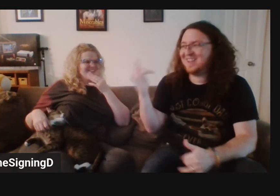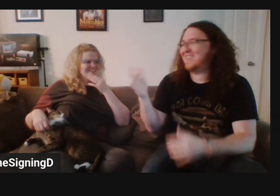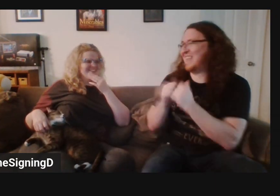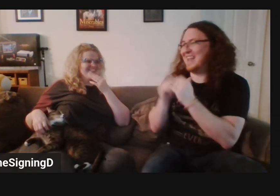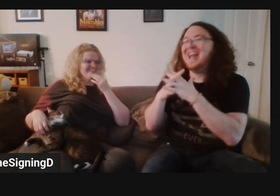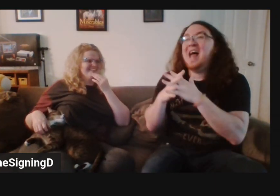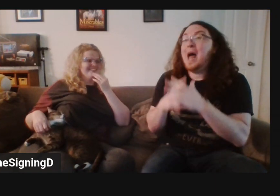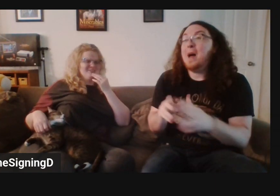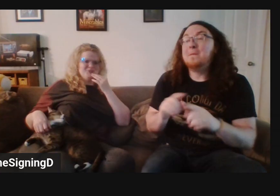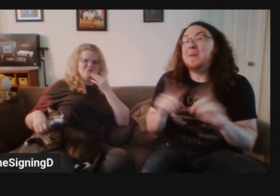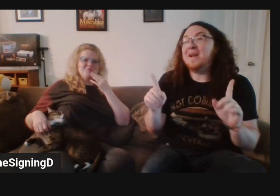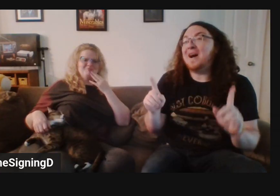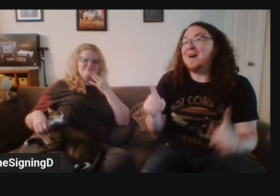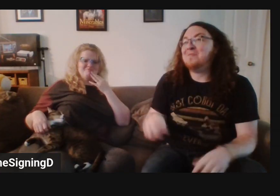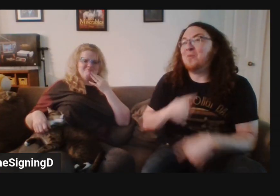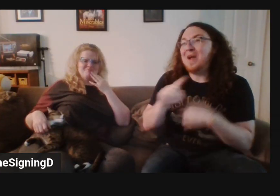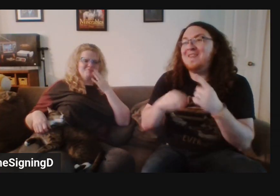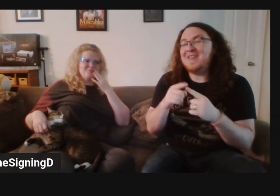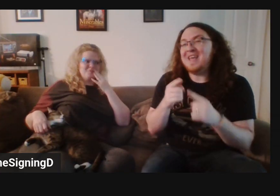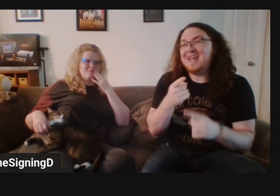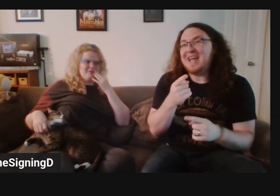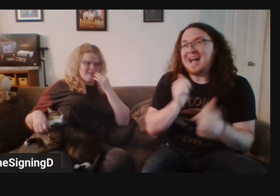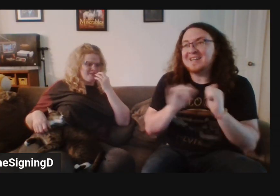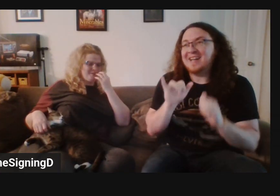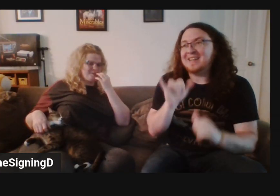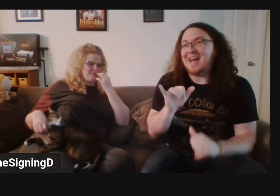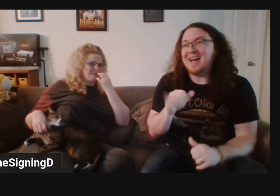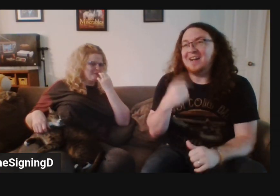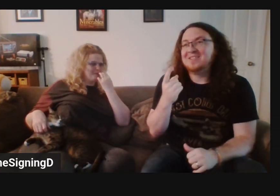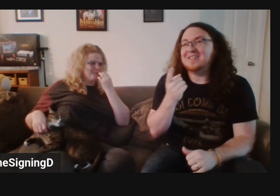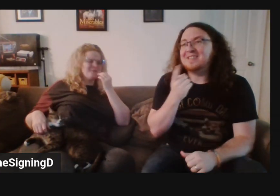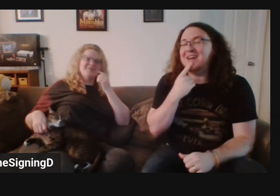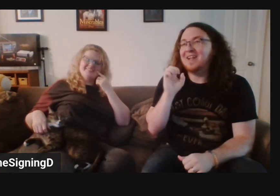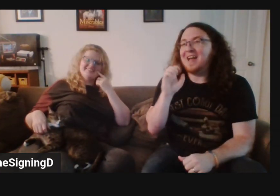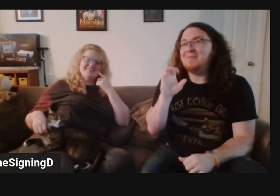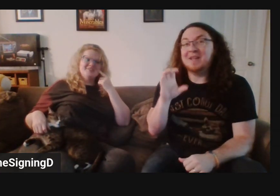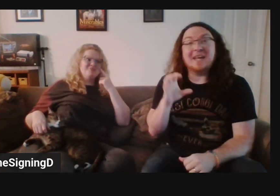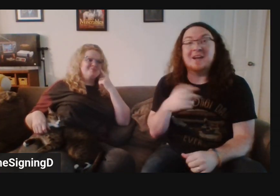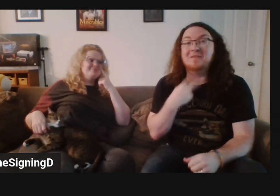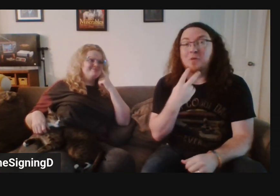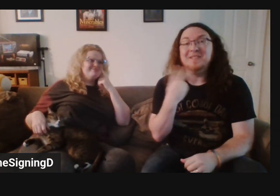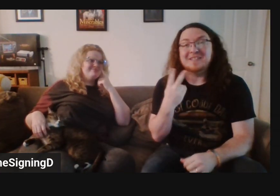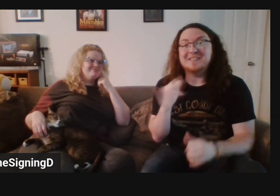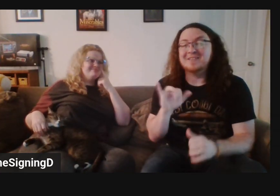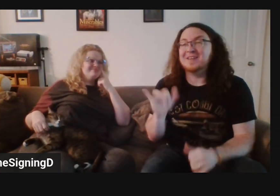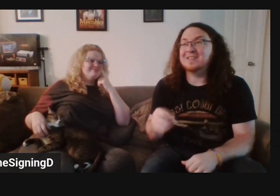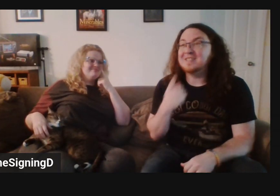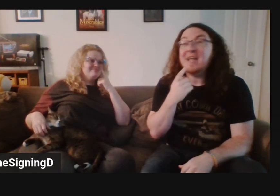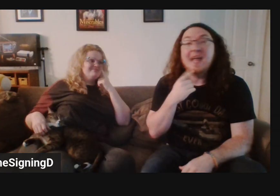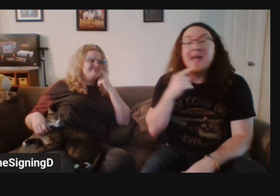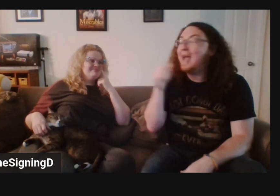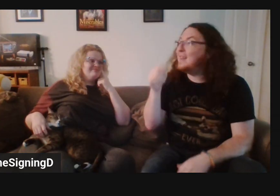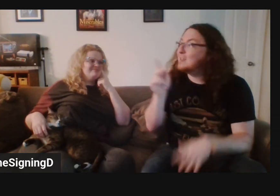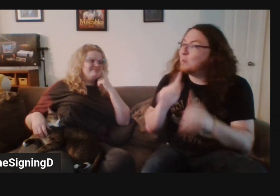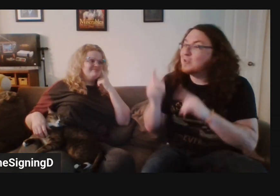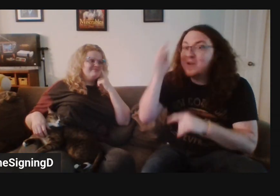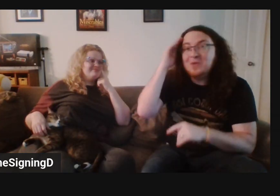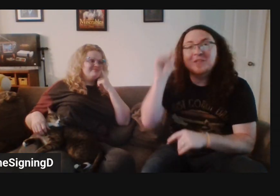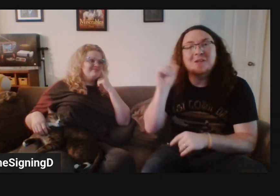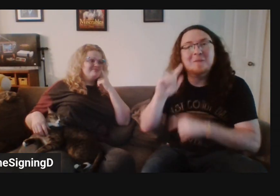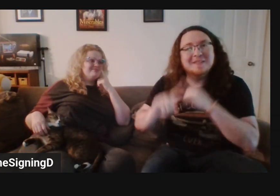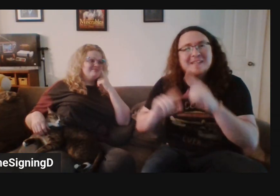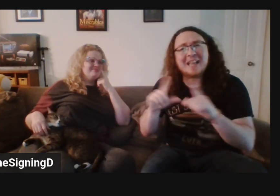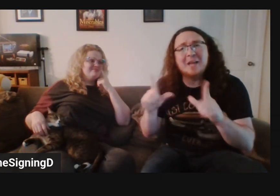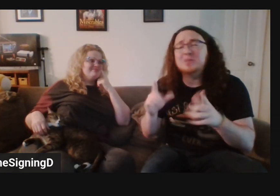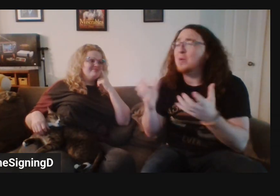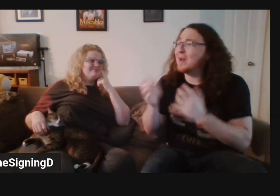prerequisite. But when they act like that, I'll just tell Emily, and I'll voice it too, and I'll just say, hey, this person knows a